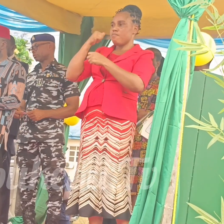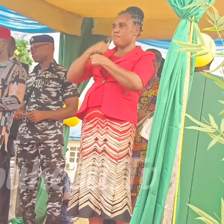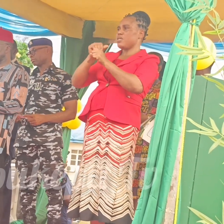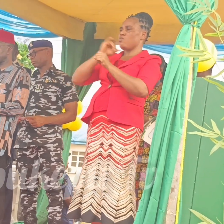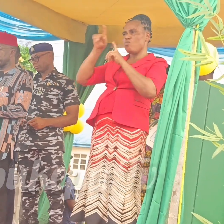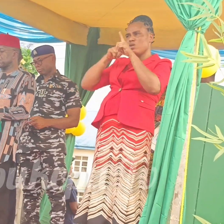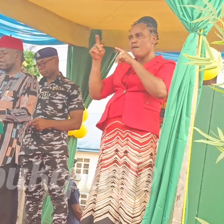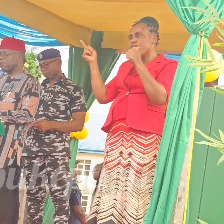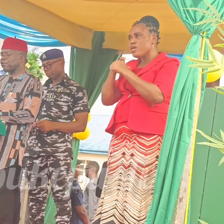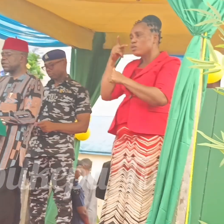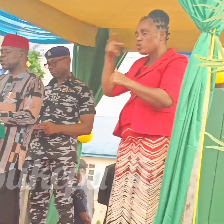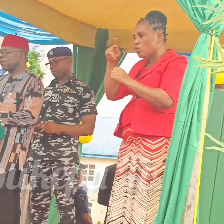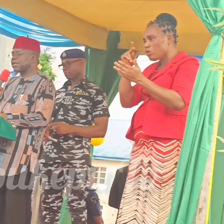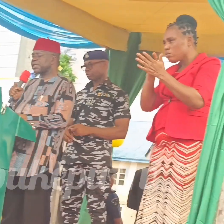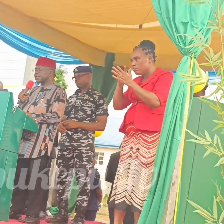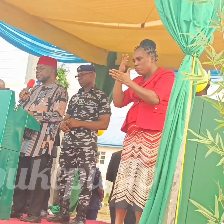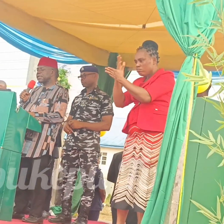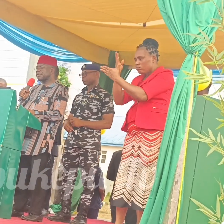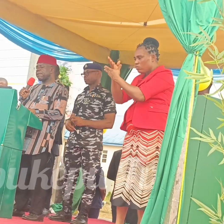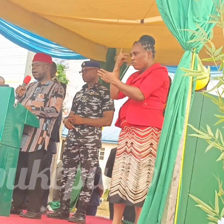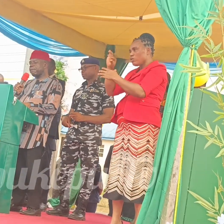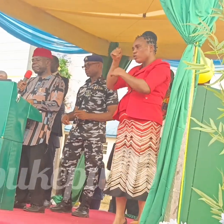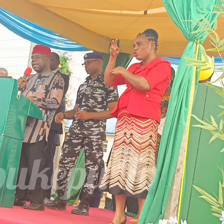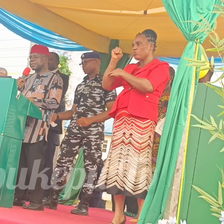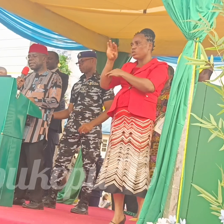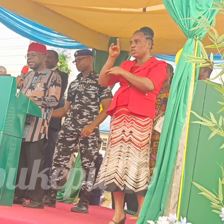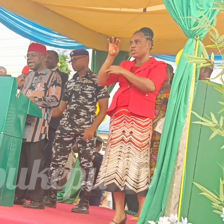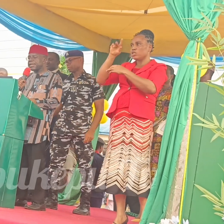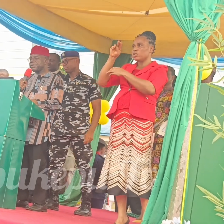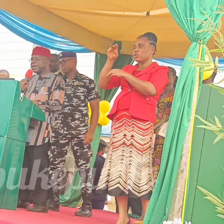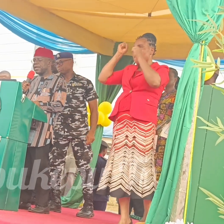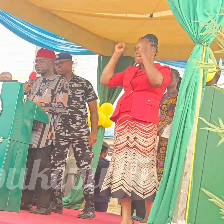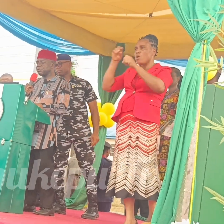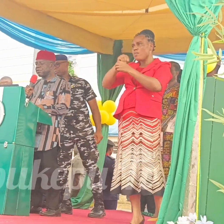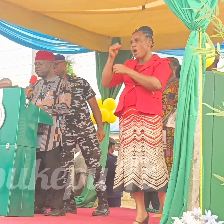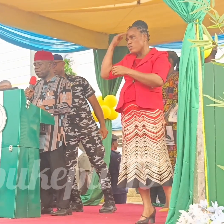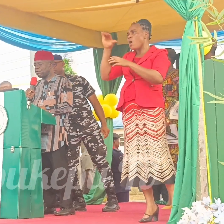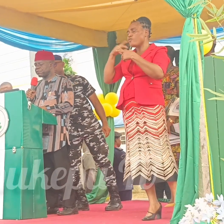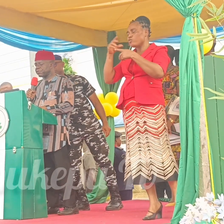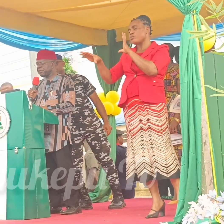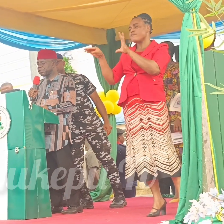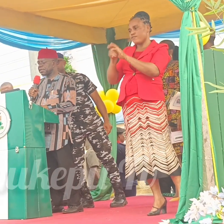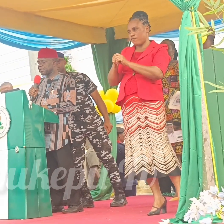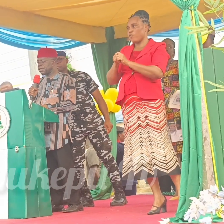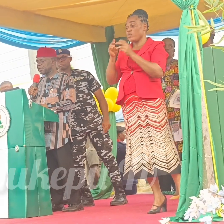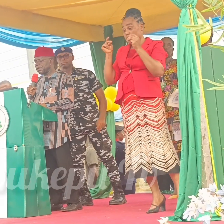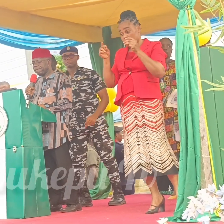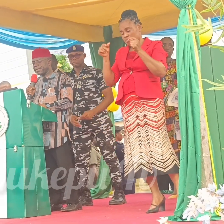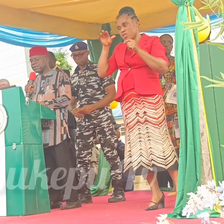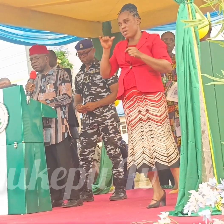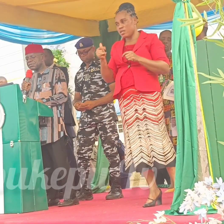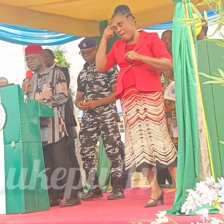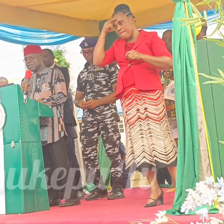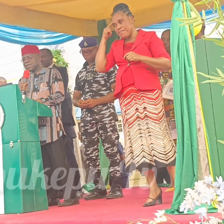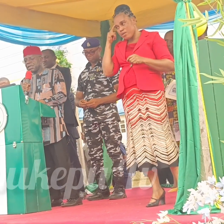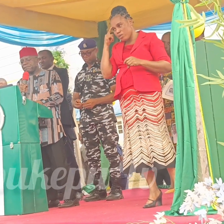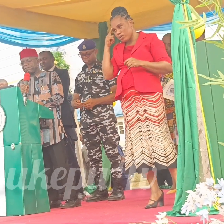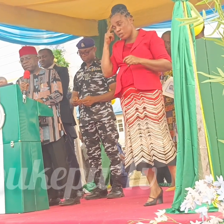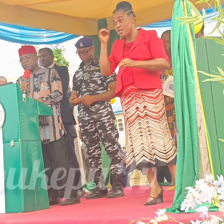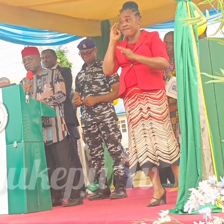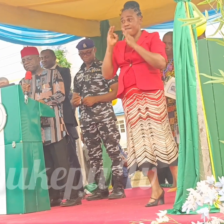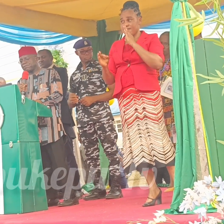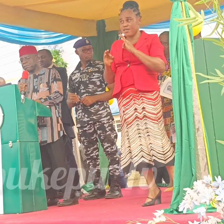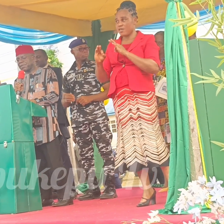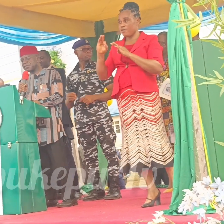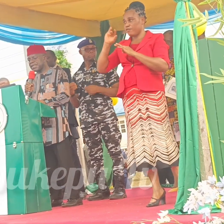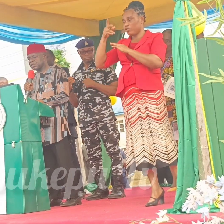first saw the proposal for the Geometric Integrated Power Plant, I knew I had to be involved immediately, because if